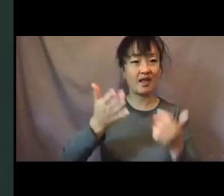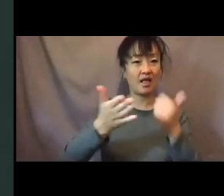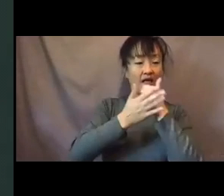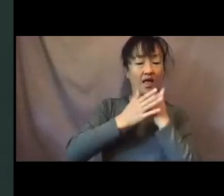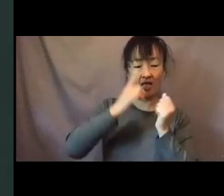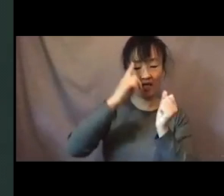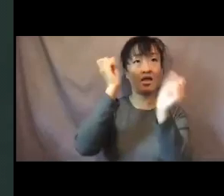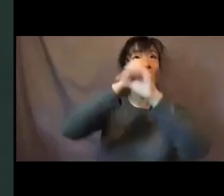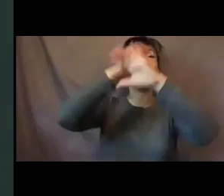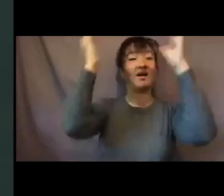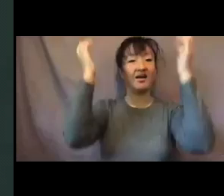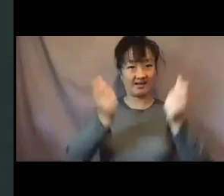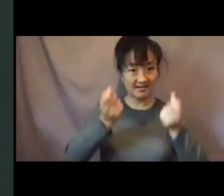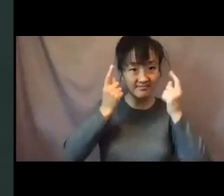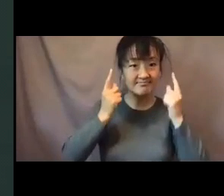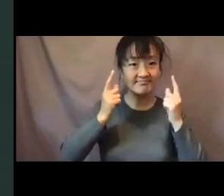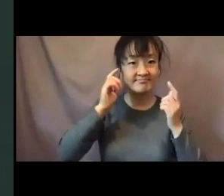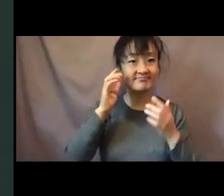precision, but with